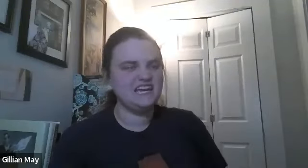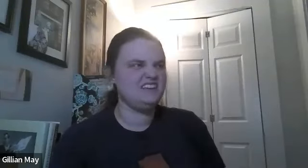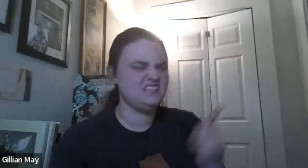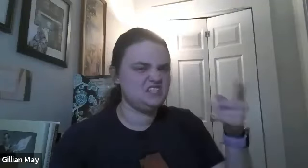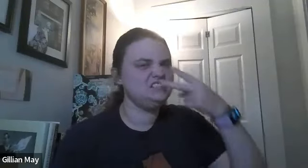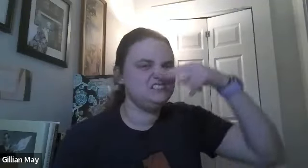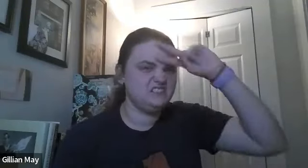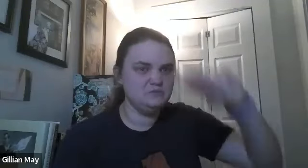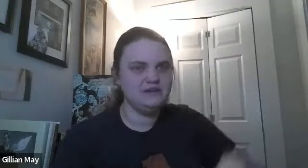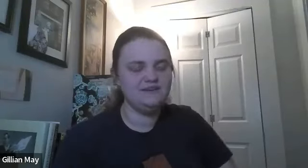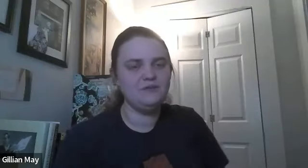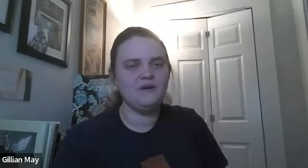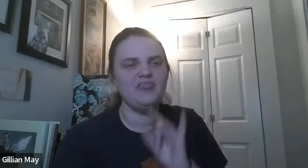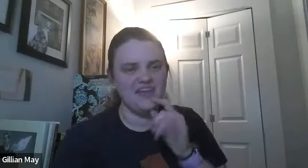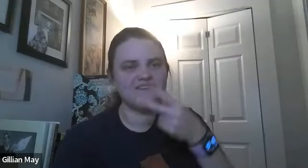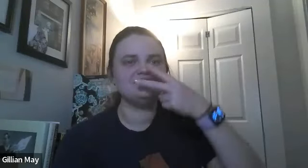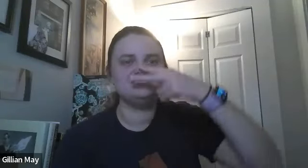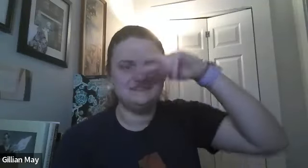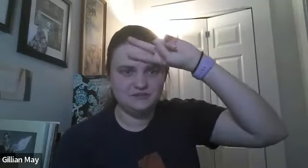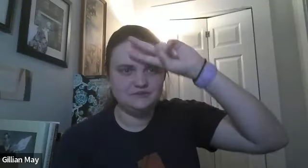saying you're stupid or that's stupid.